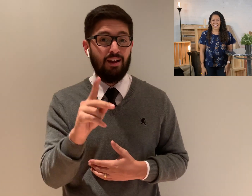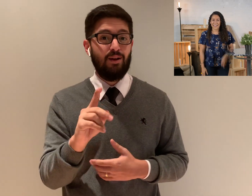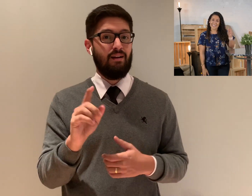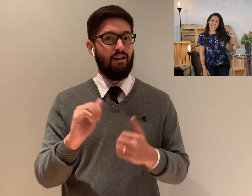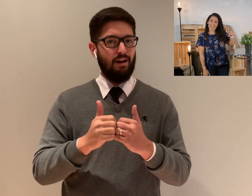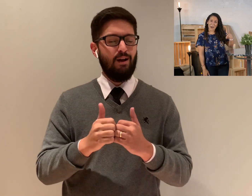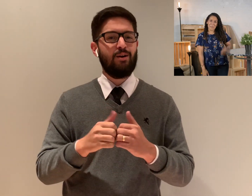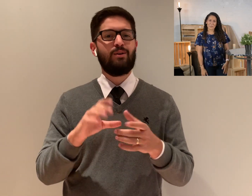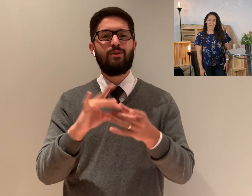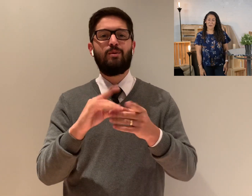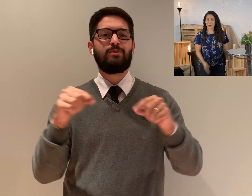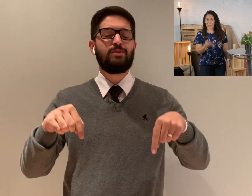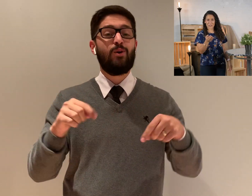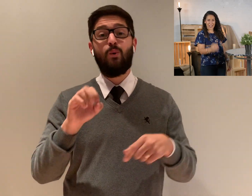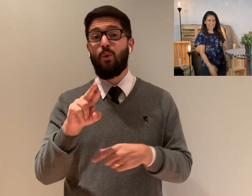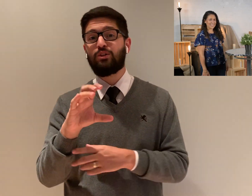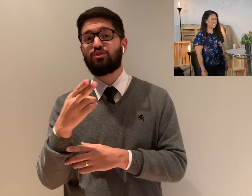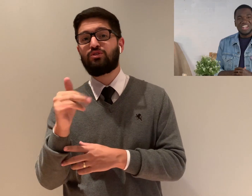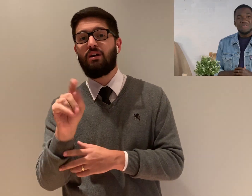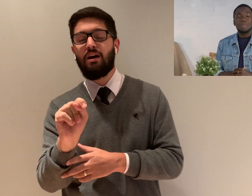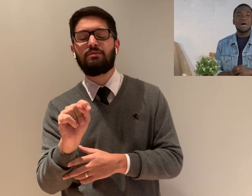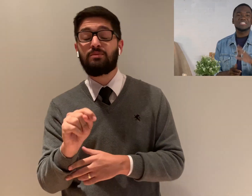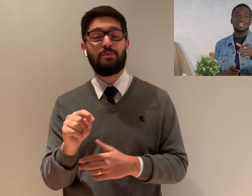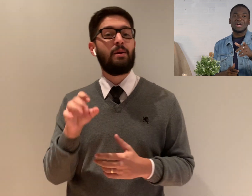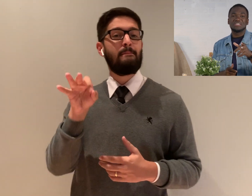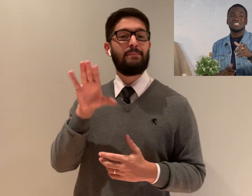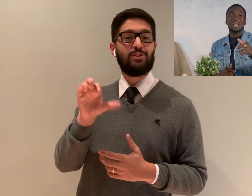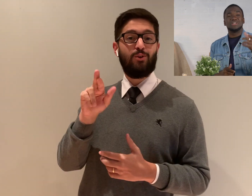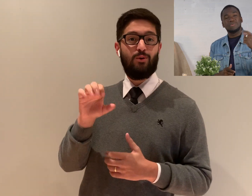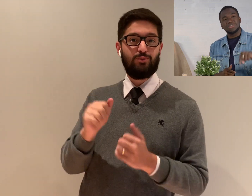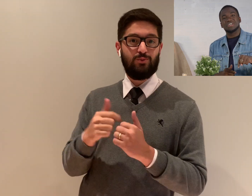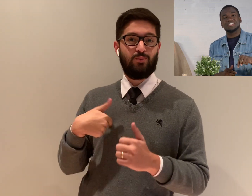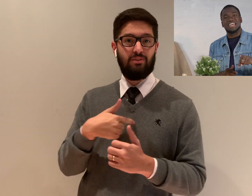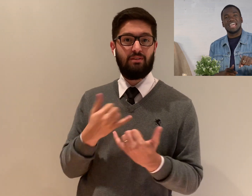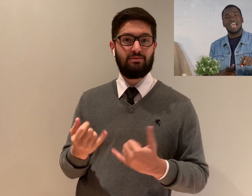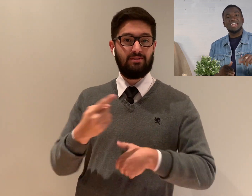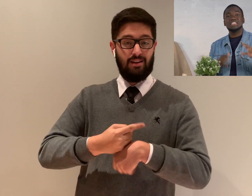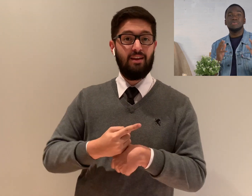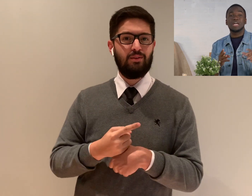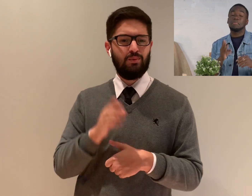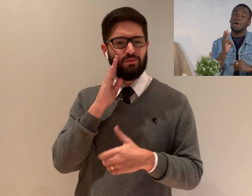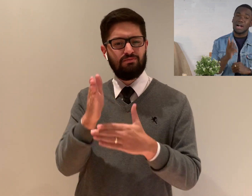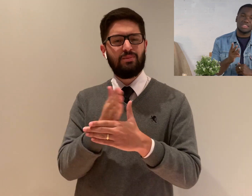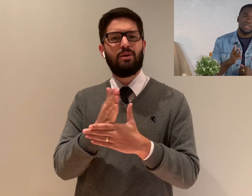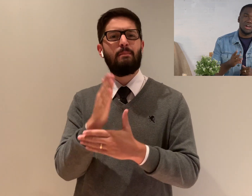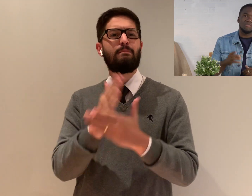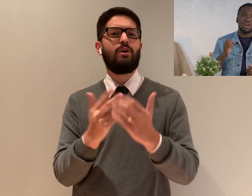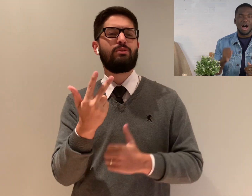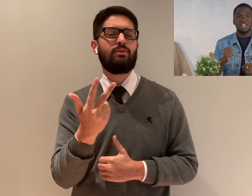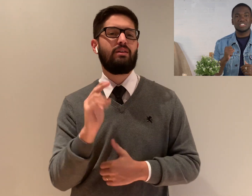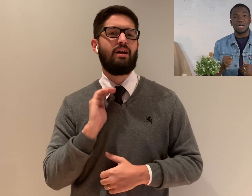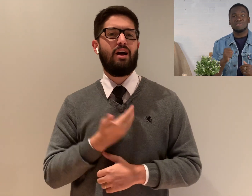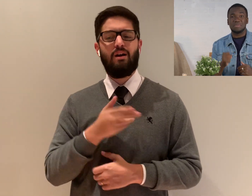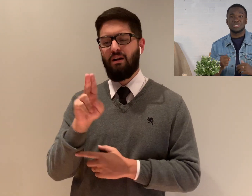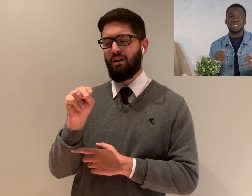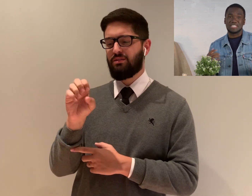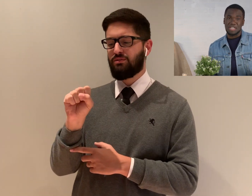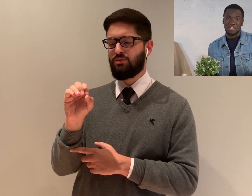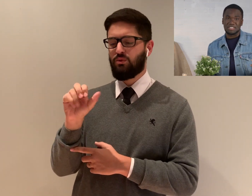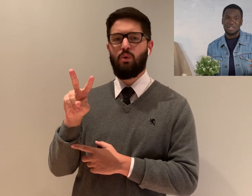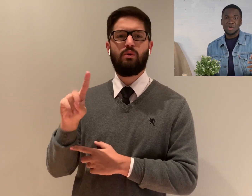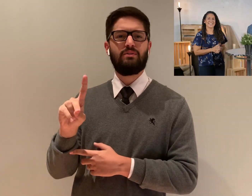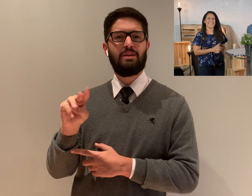mm-hmm. go-to snack is in the comments below or in the chat. Well, Pastor Carlos is actually with us today. He's bringing part 3 of our Unsolved